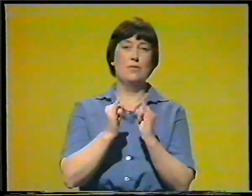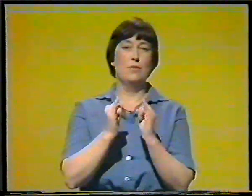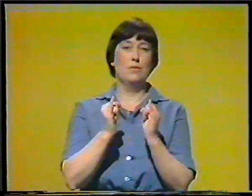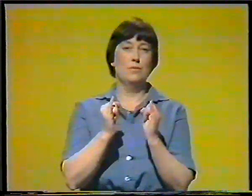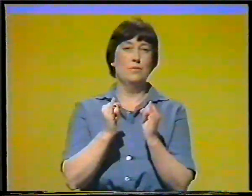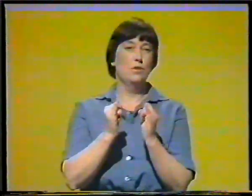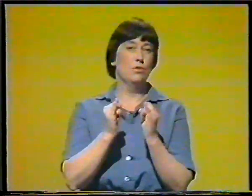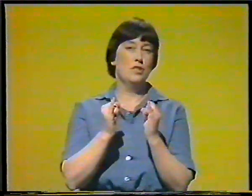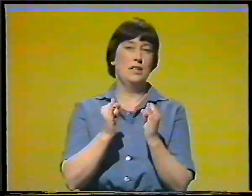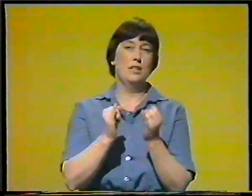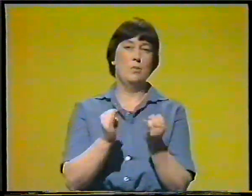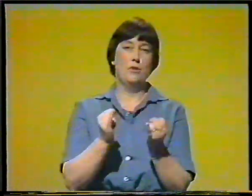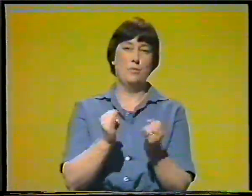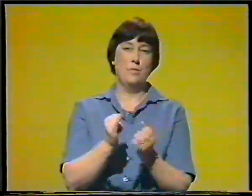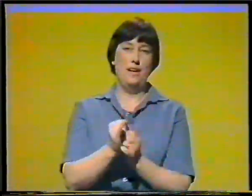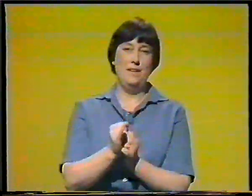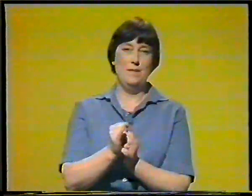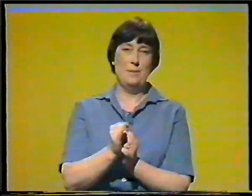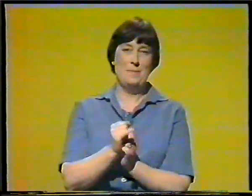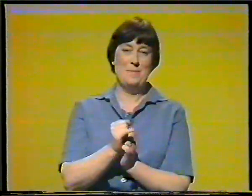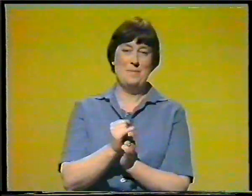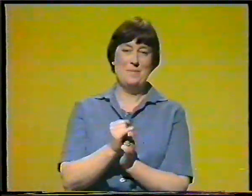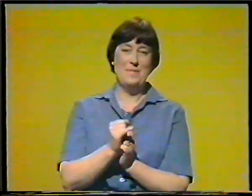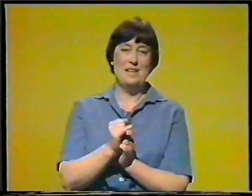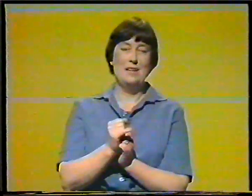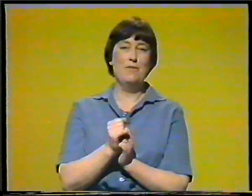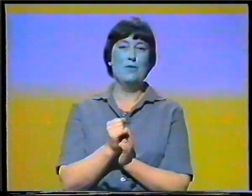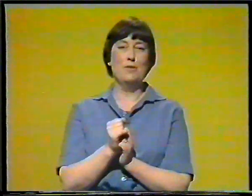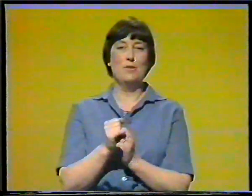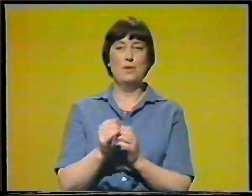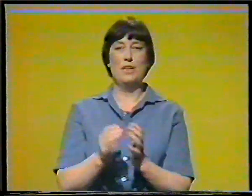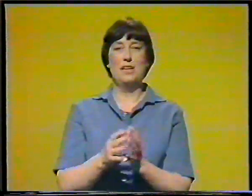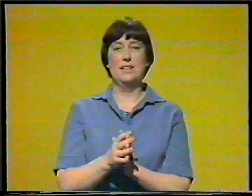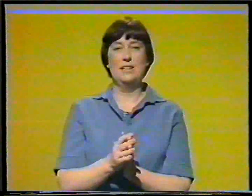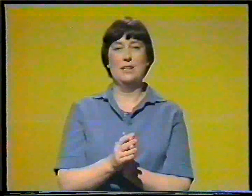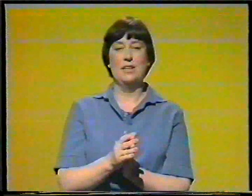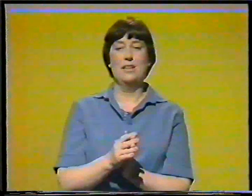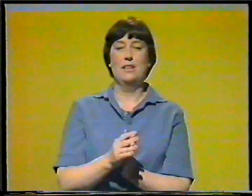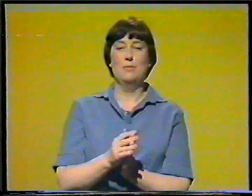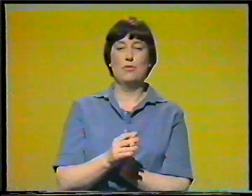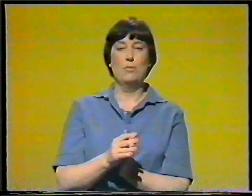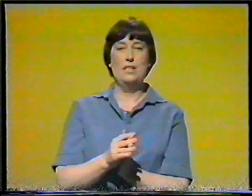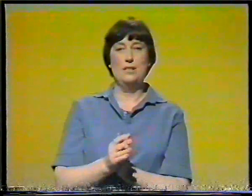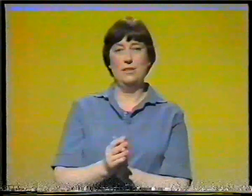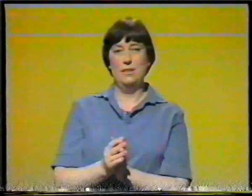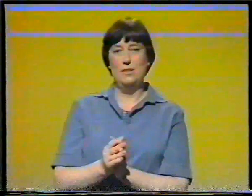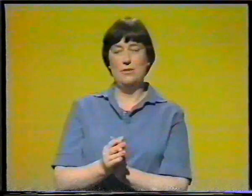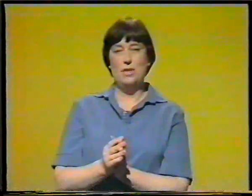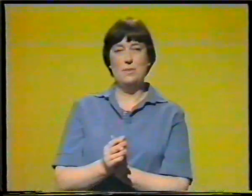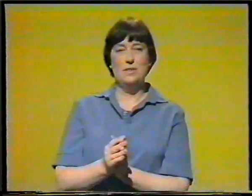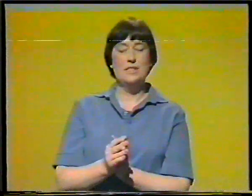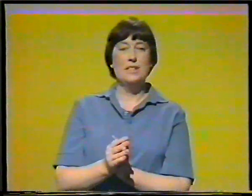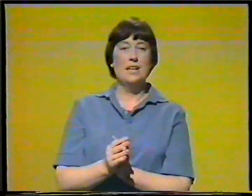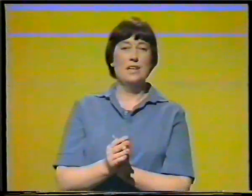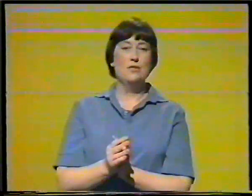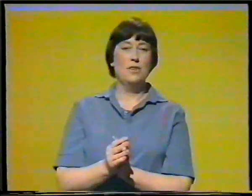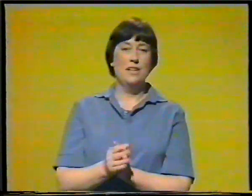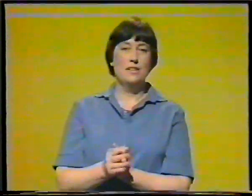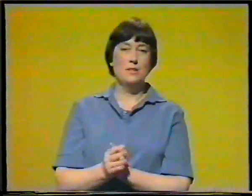for naughty, inappropriate behavior. If you're working in a clinic with remedial treatments and you find that the